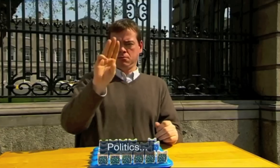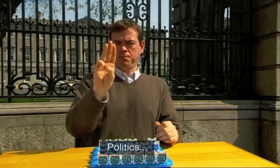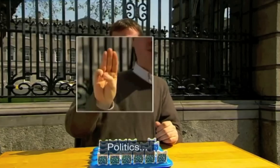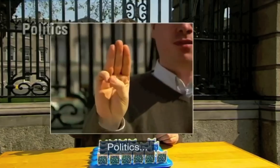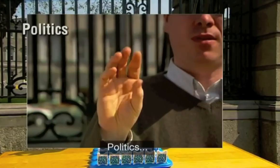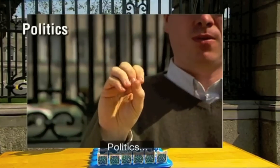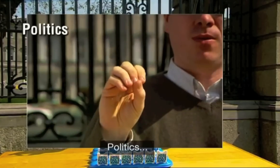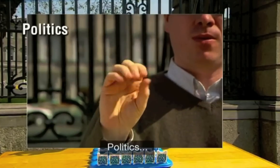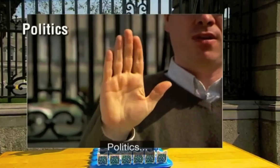Politics